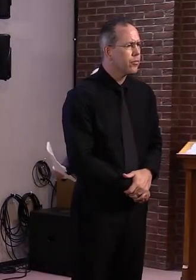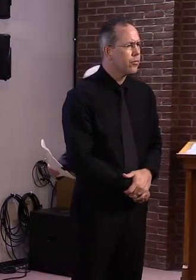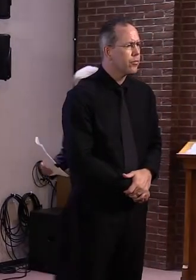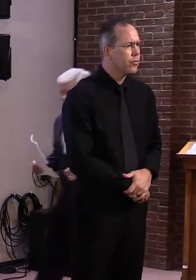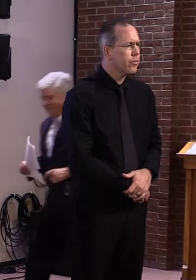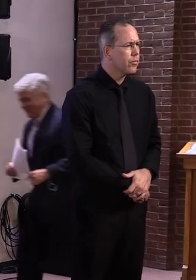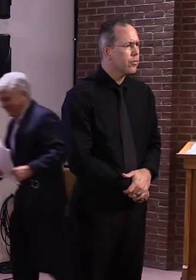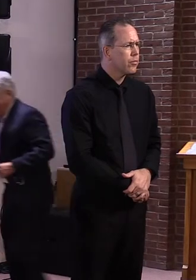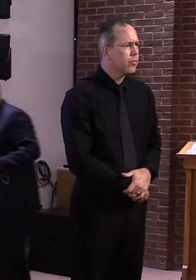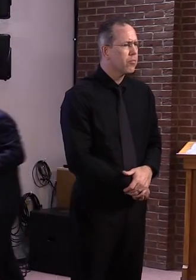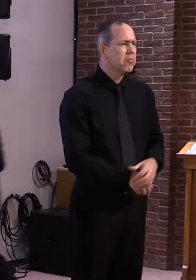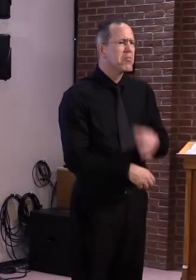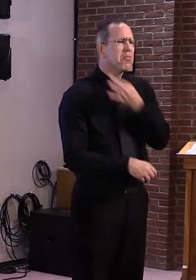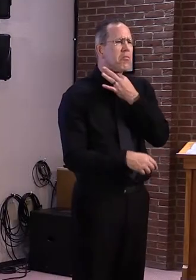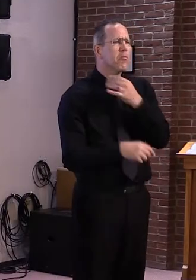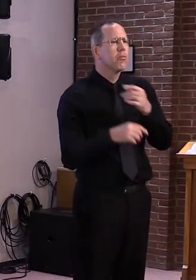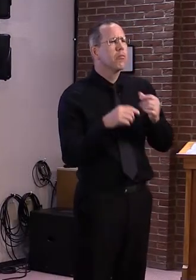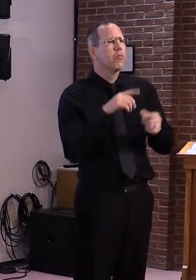Yeah, Secretary Smith.